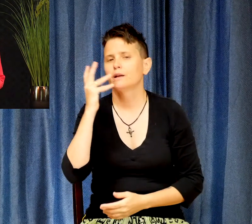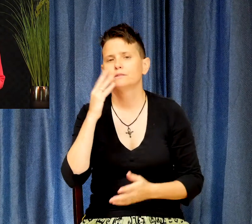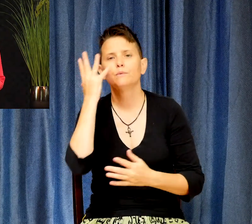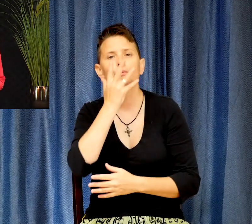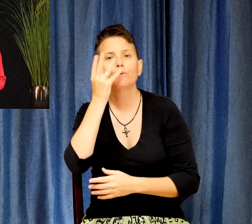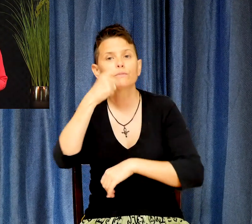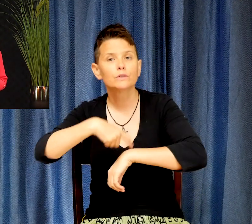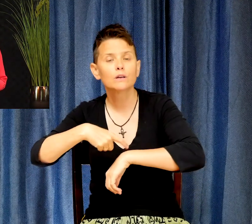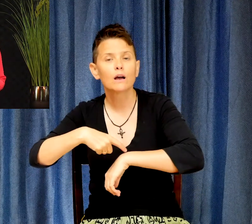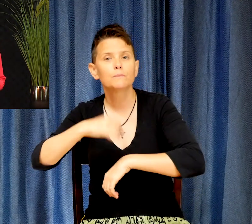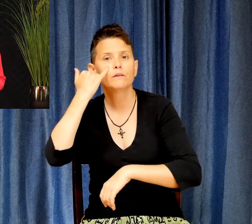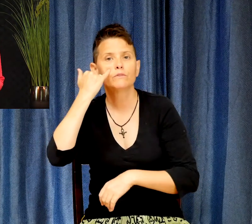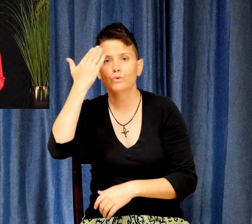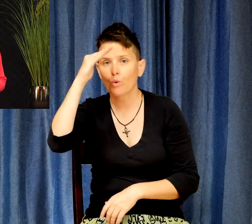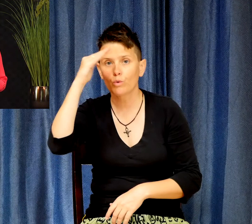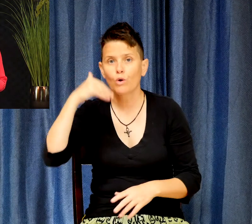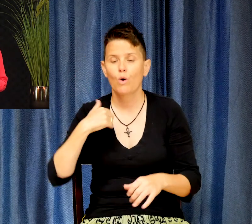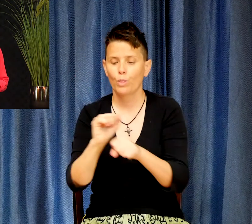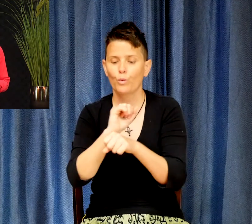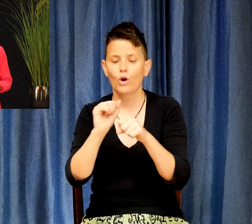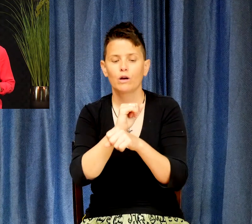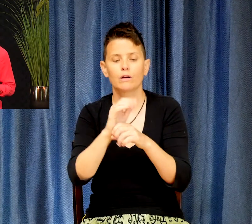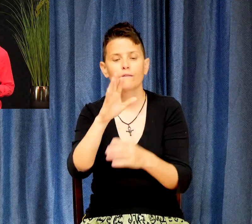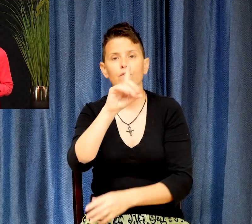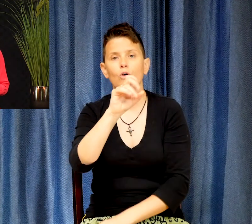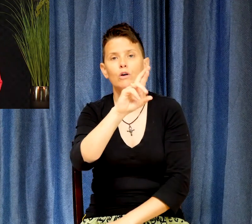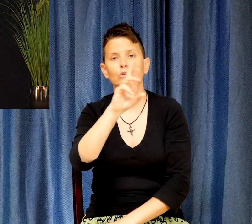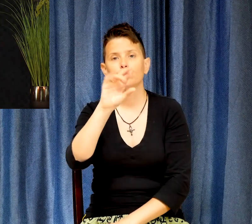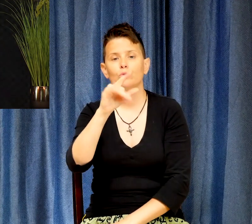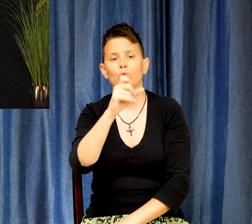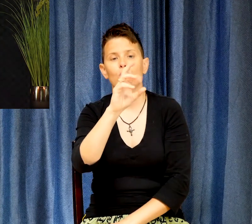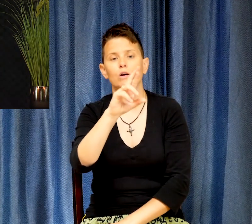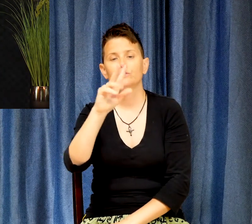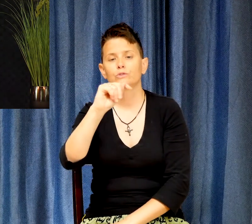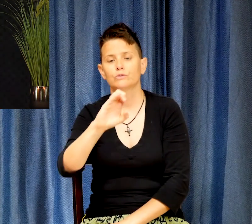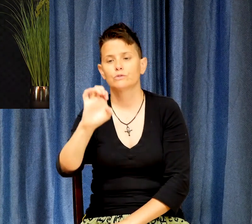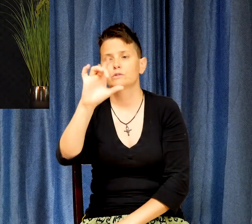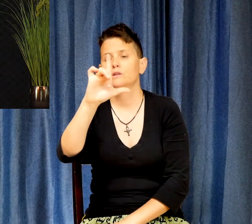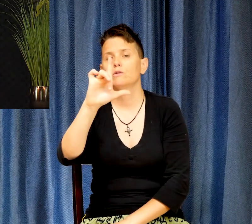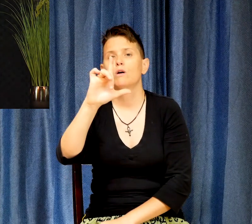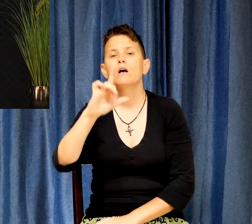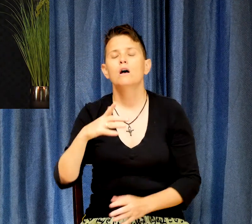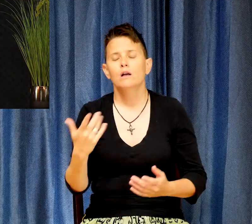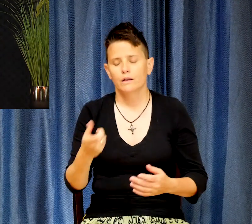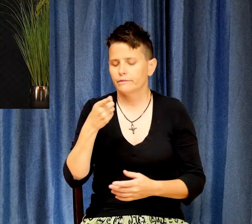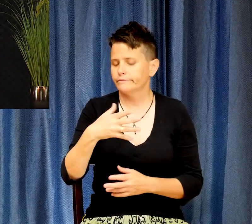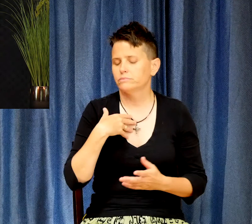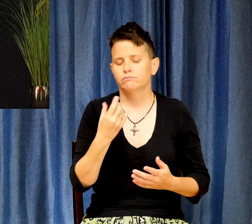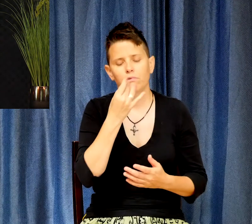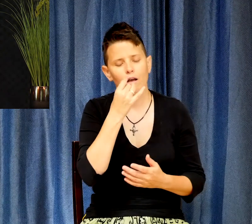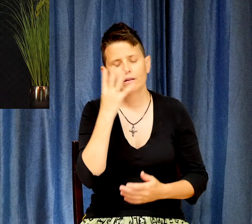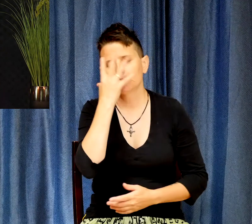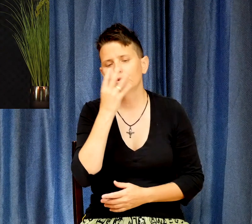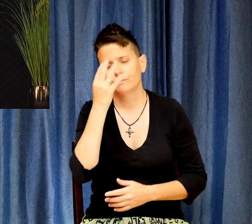beautiful time. If you don't know the work of Dr. Roger Teal, he's an amazing, amazing man whose light shines so